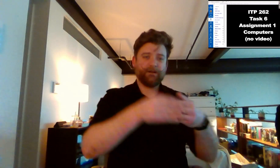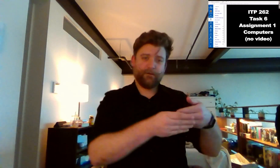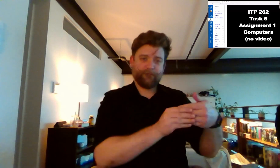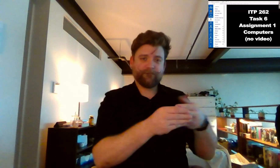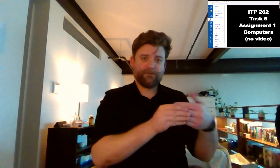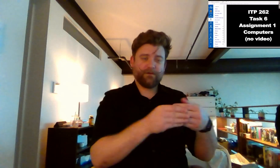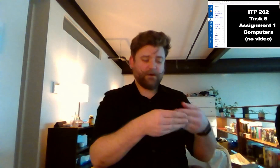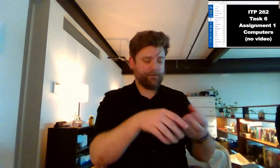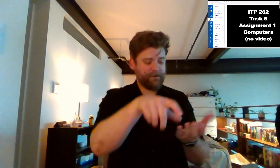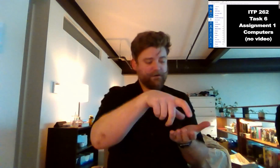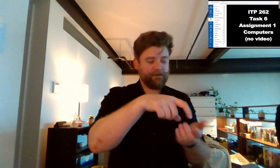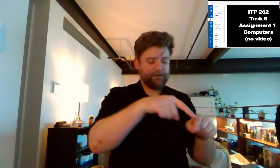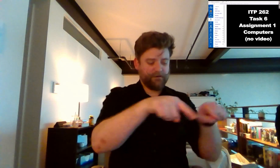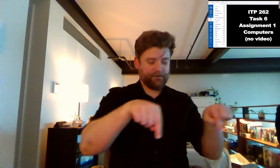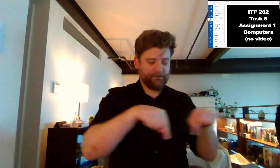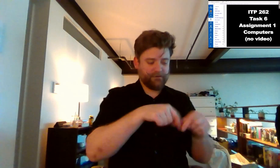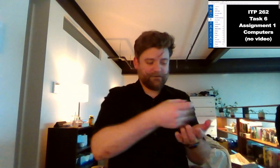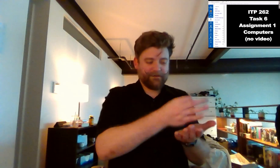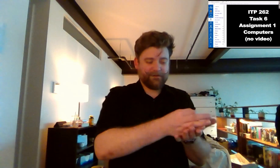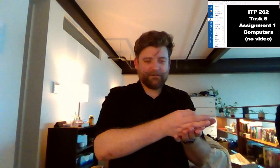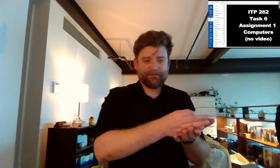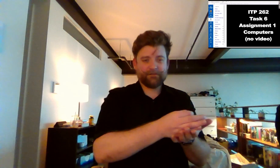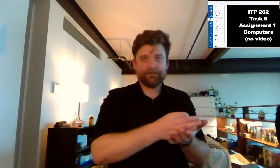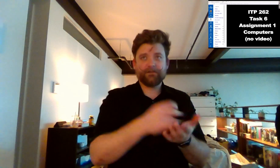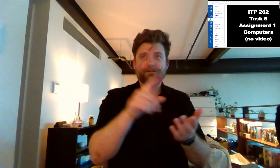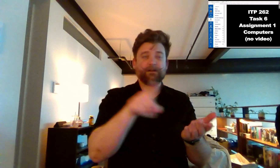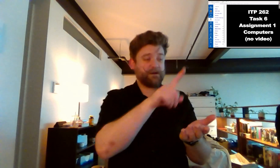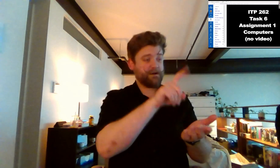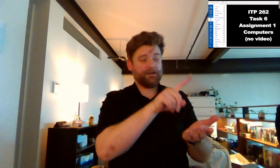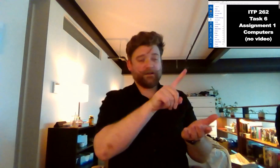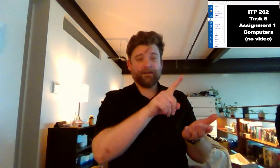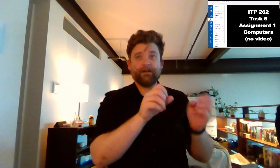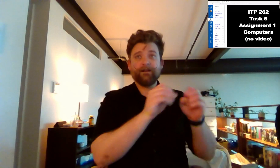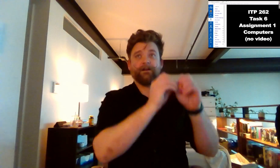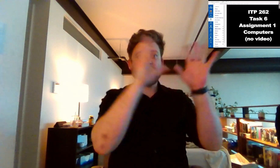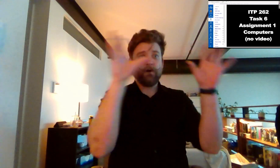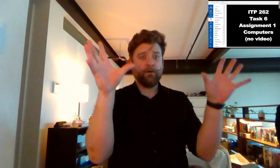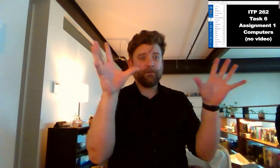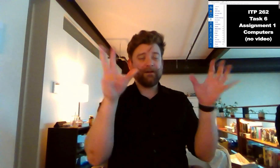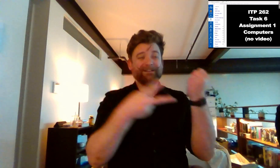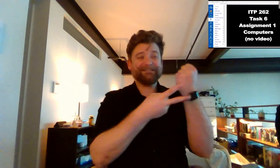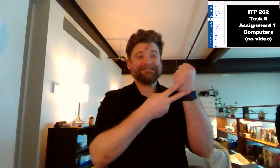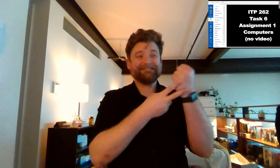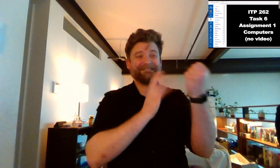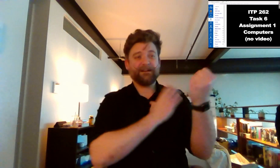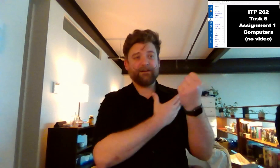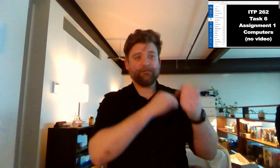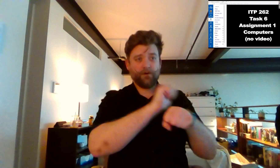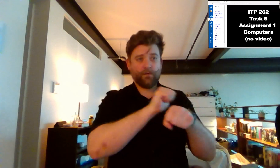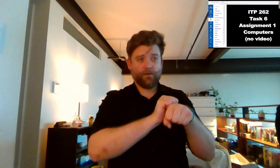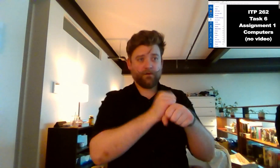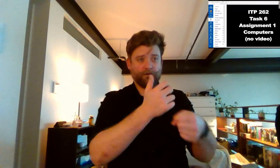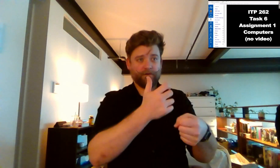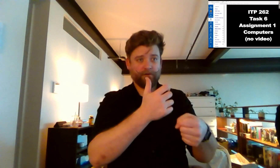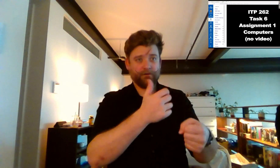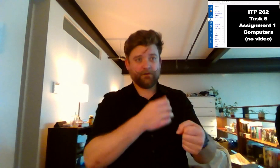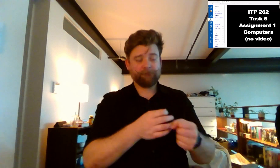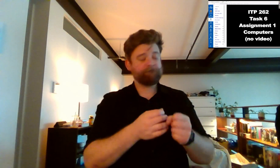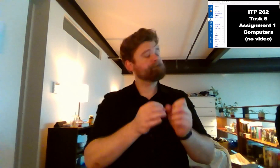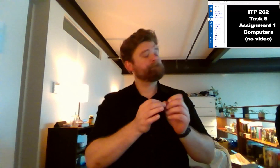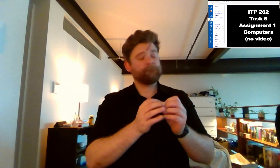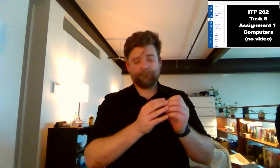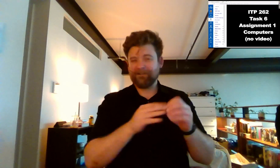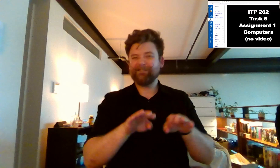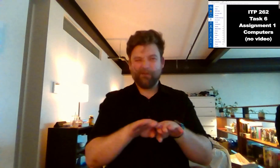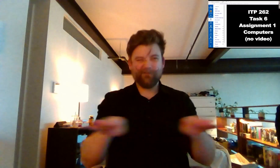work. We'll go over that again later today. So essentially that's about what we did